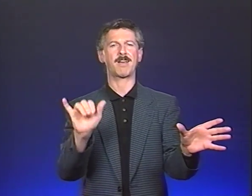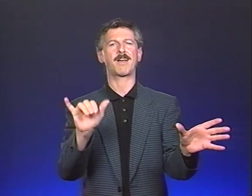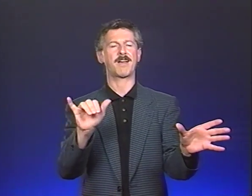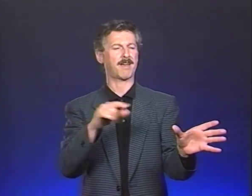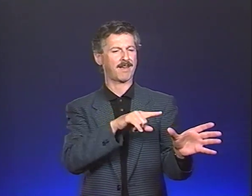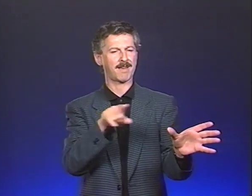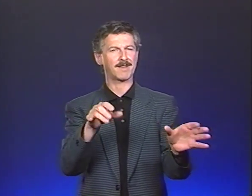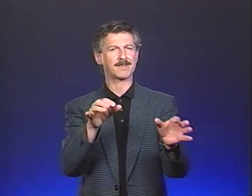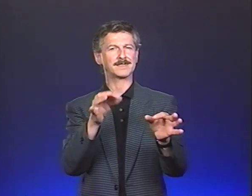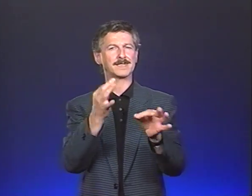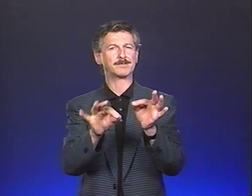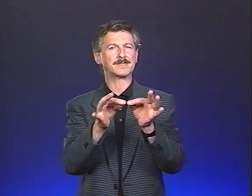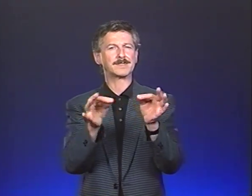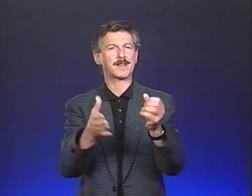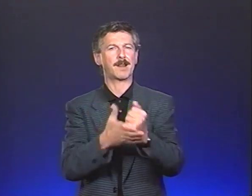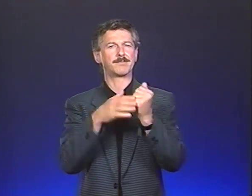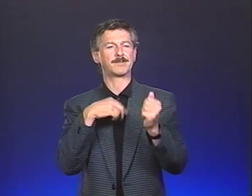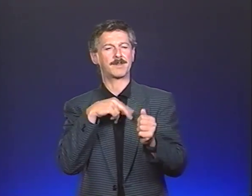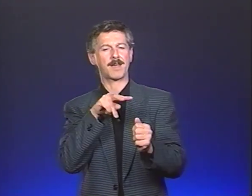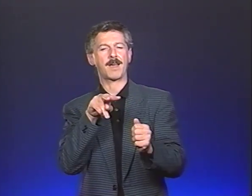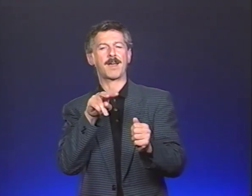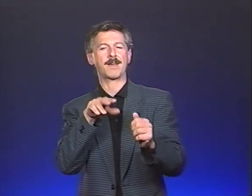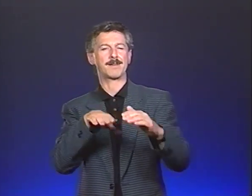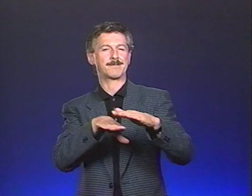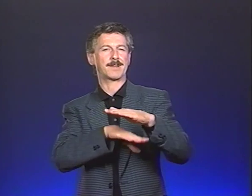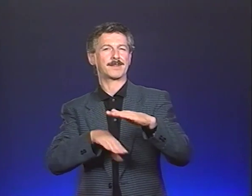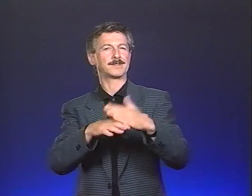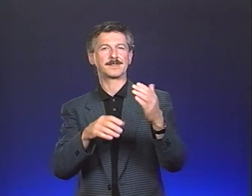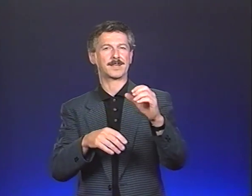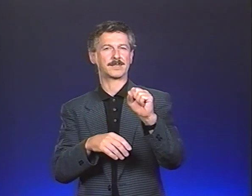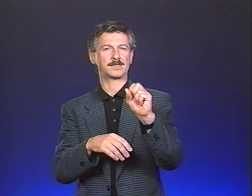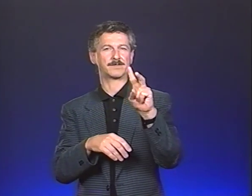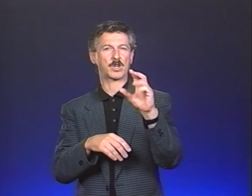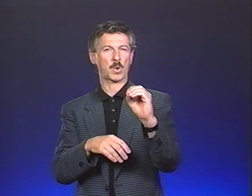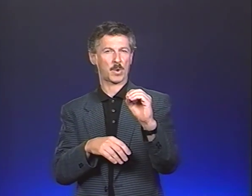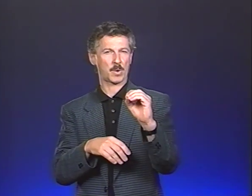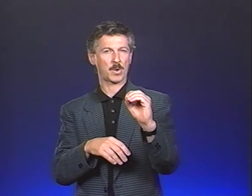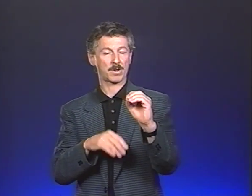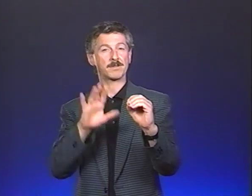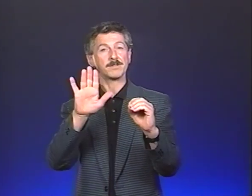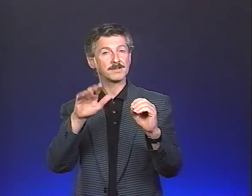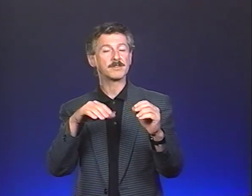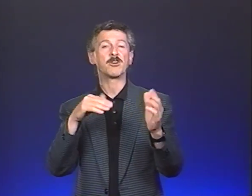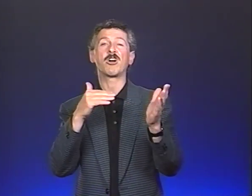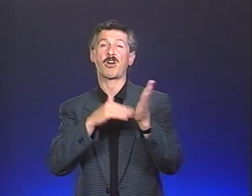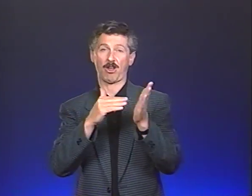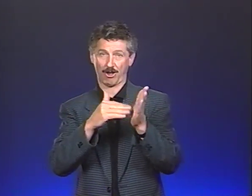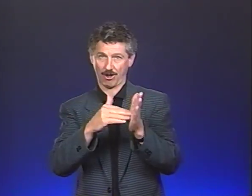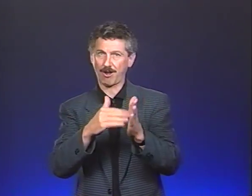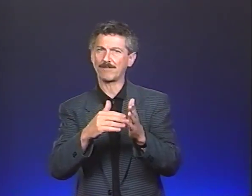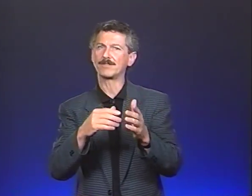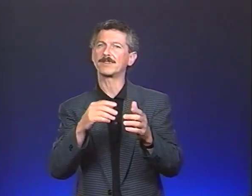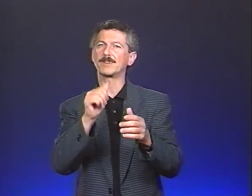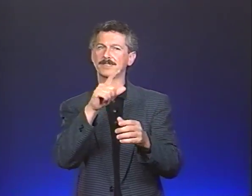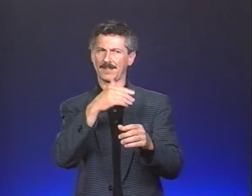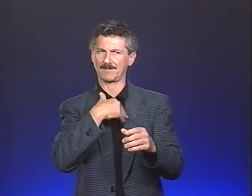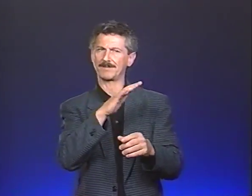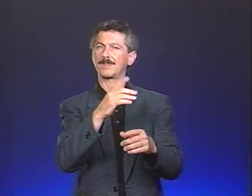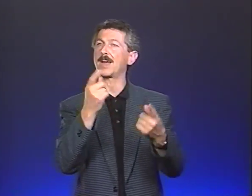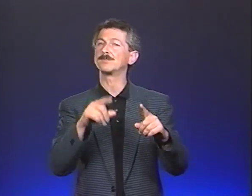second person, or first person give to second person, first person pronoun copy. It seems that the basic structure in ASL